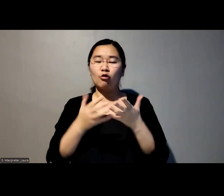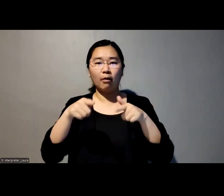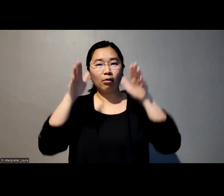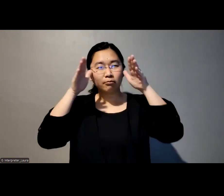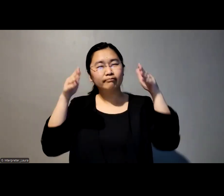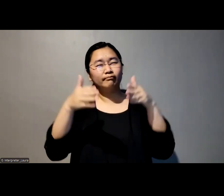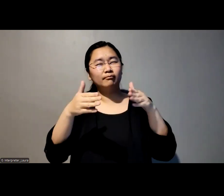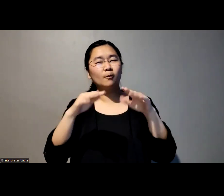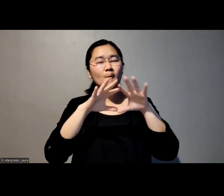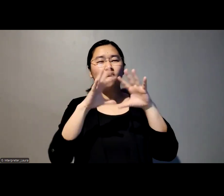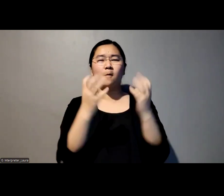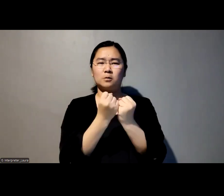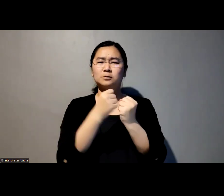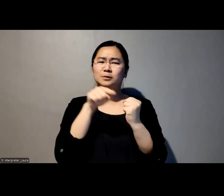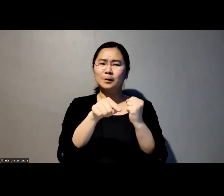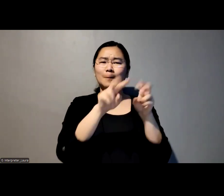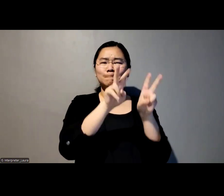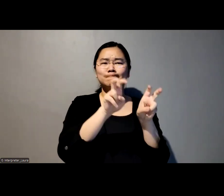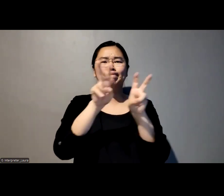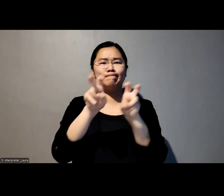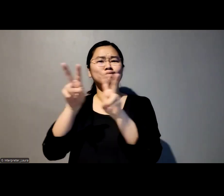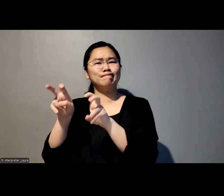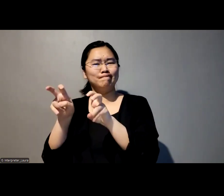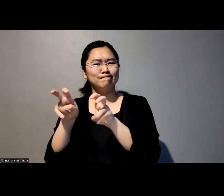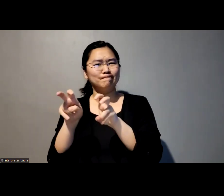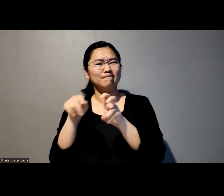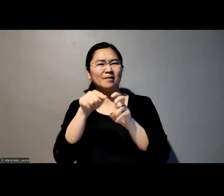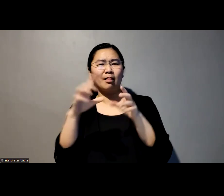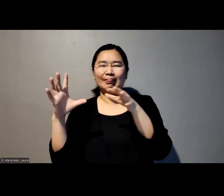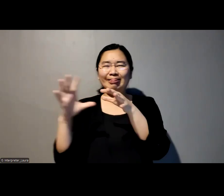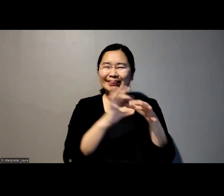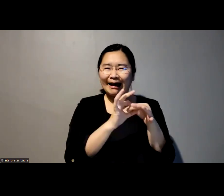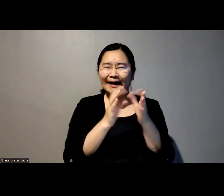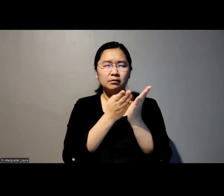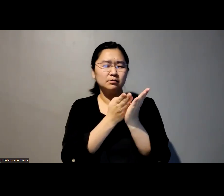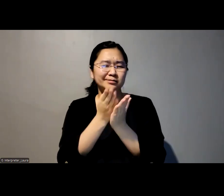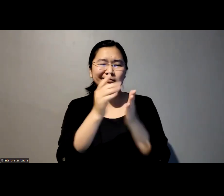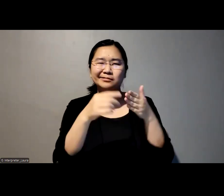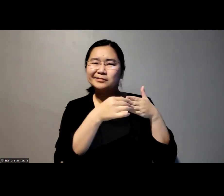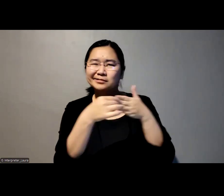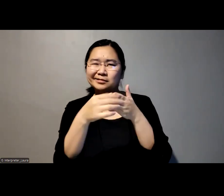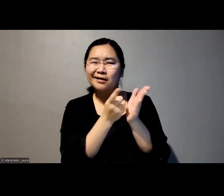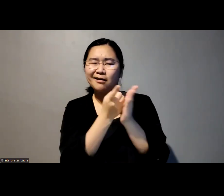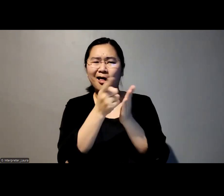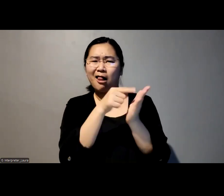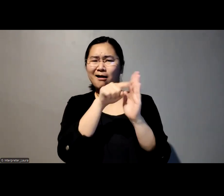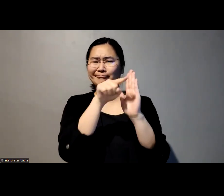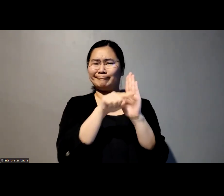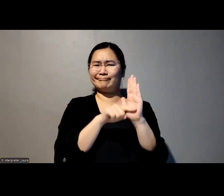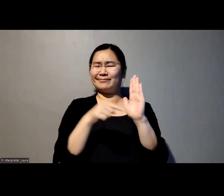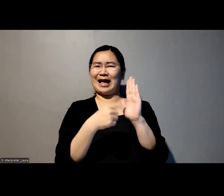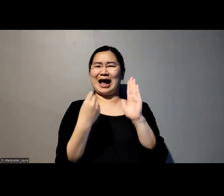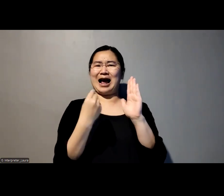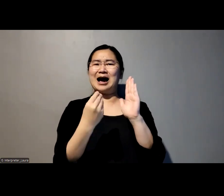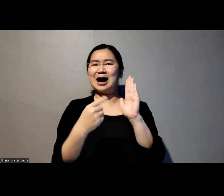in emergencies. This is a webinar focused on international cooperation, and I will be